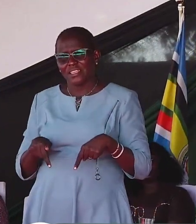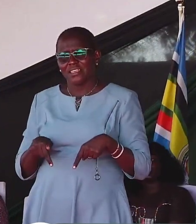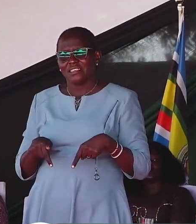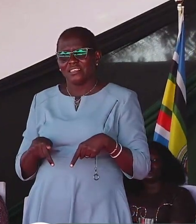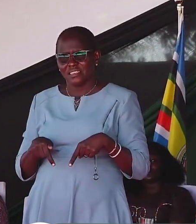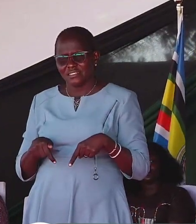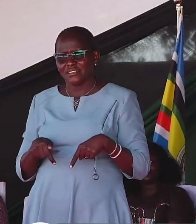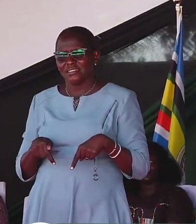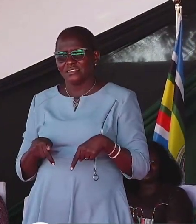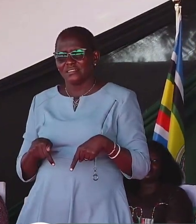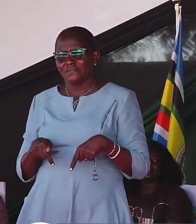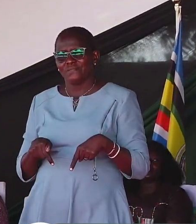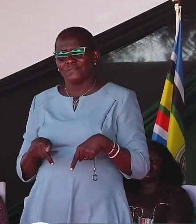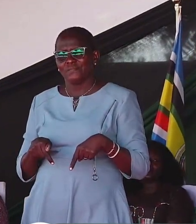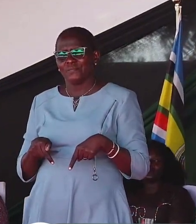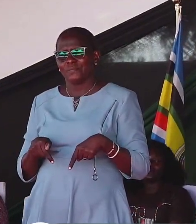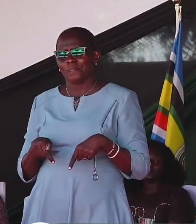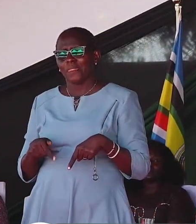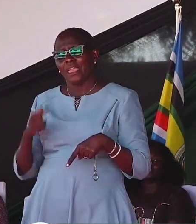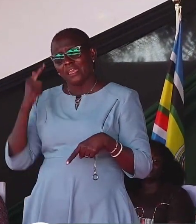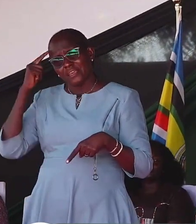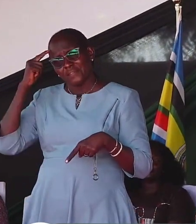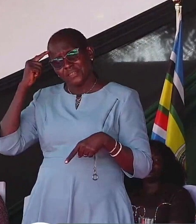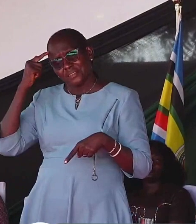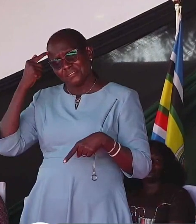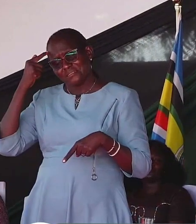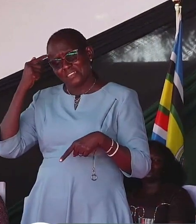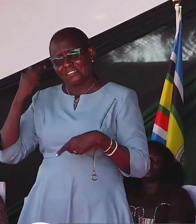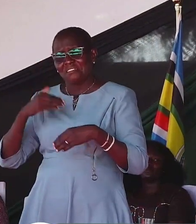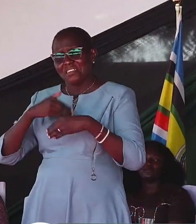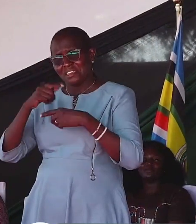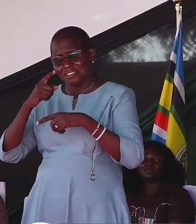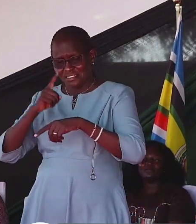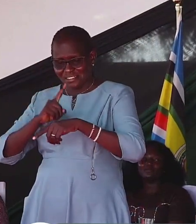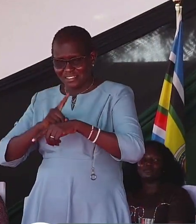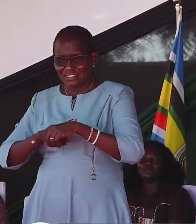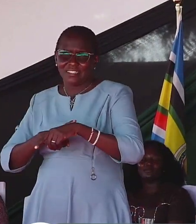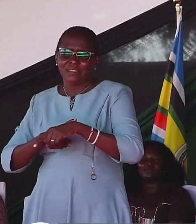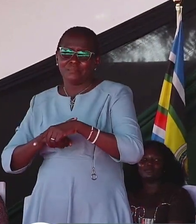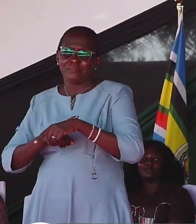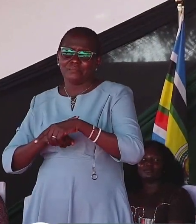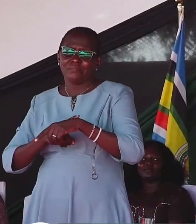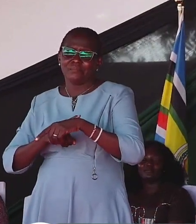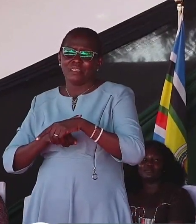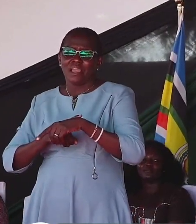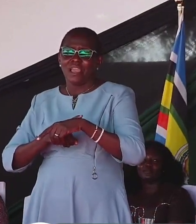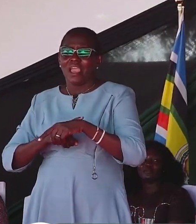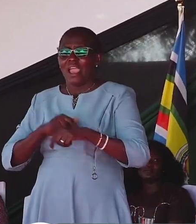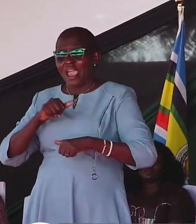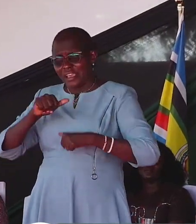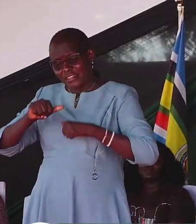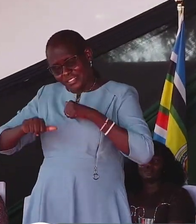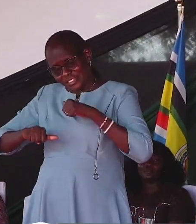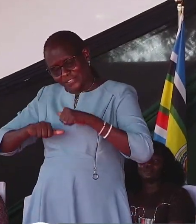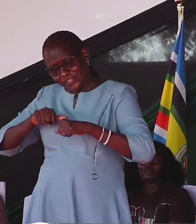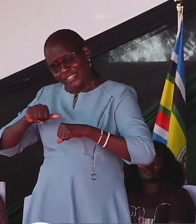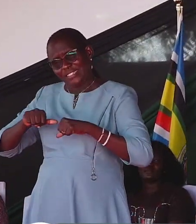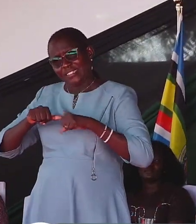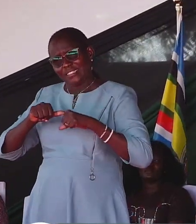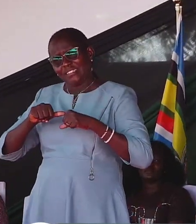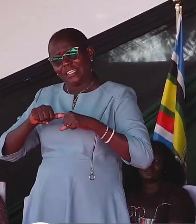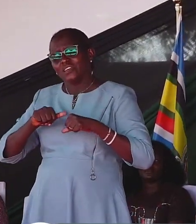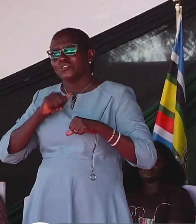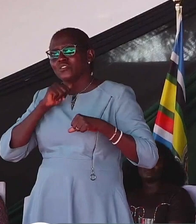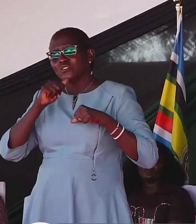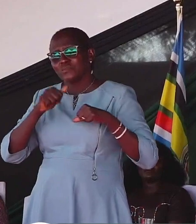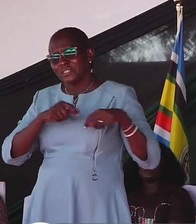diameter. So I think next time when you come, maybe for the cultural activity, because it will not be done the same